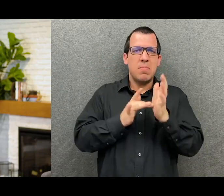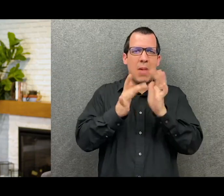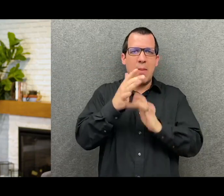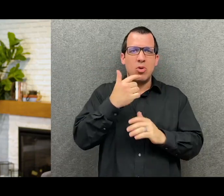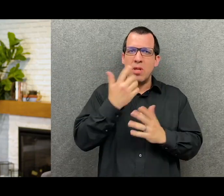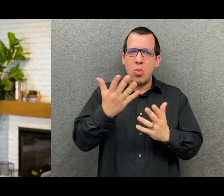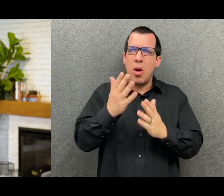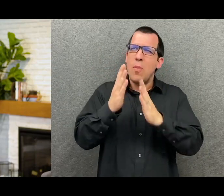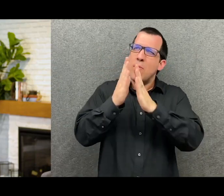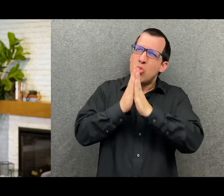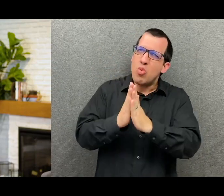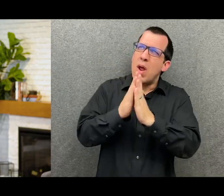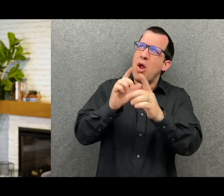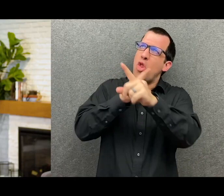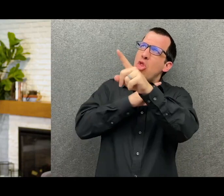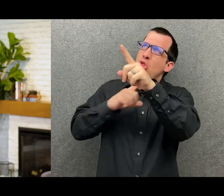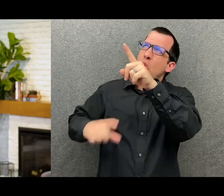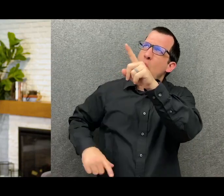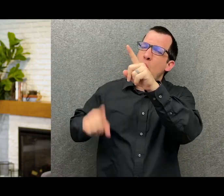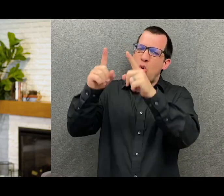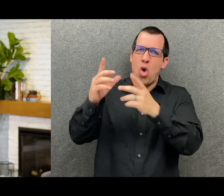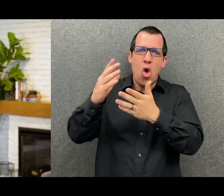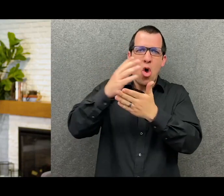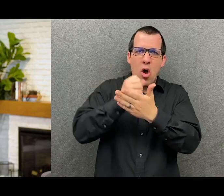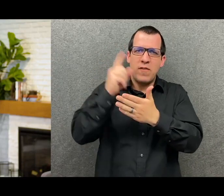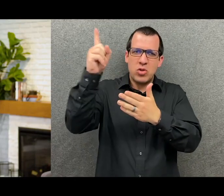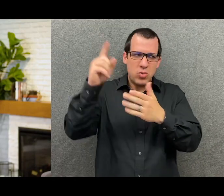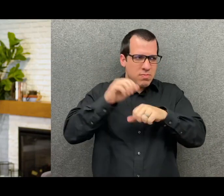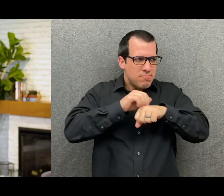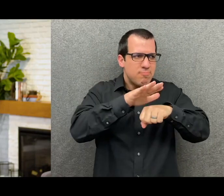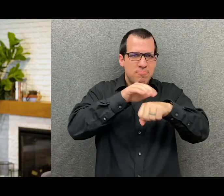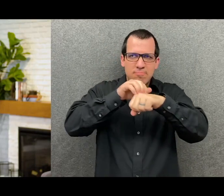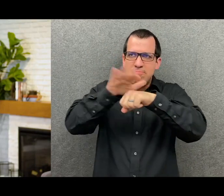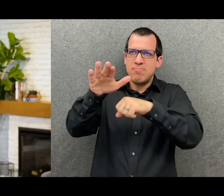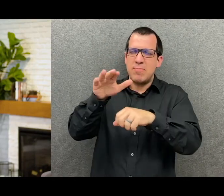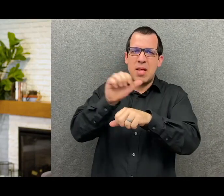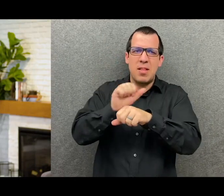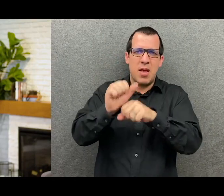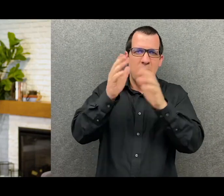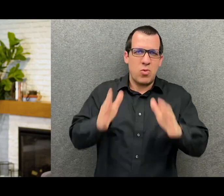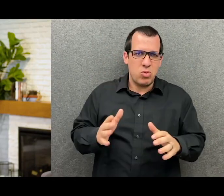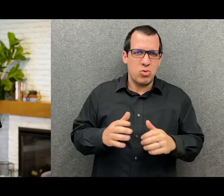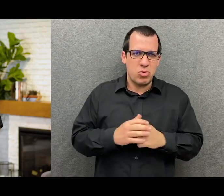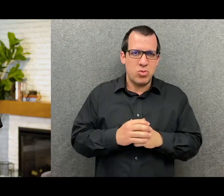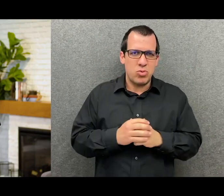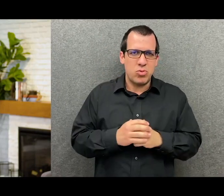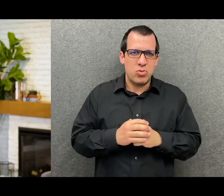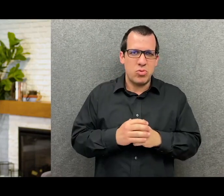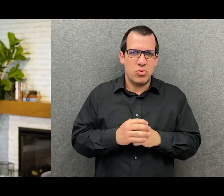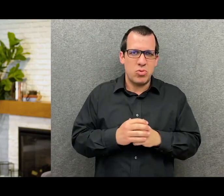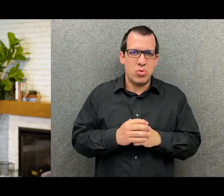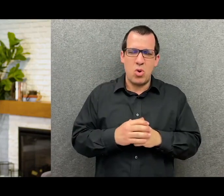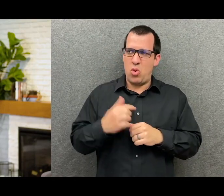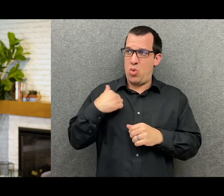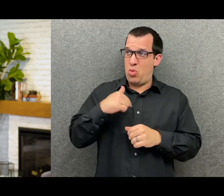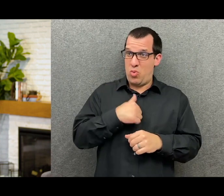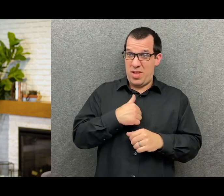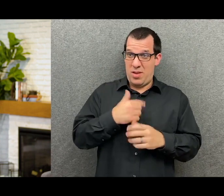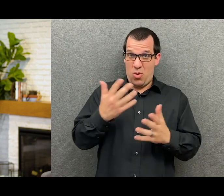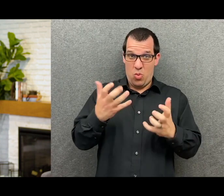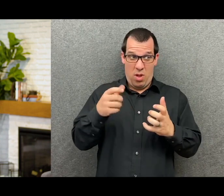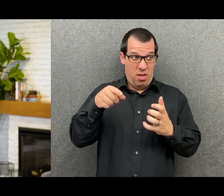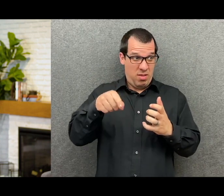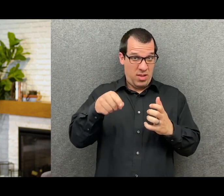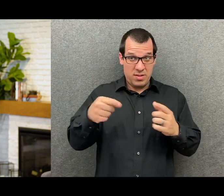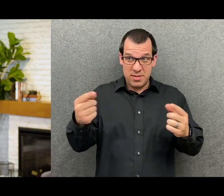said, pray for the Lord of the harvest to provide laborers. And so we don't want to have